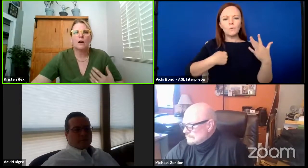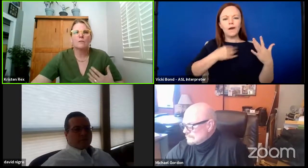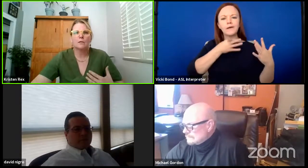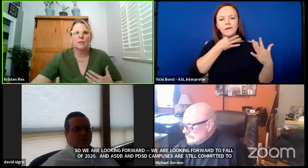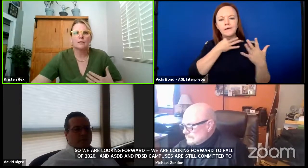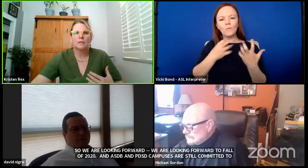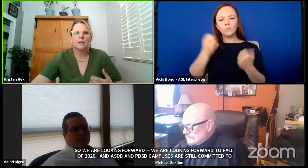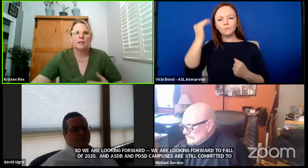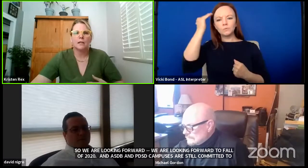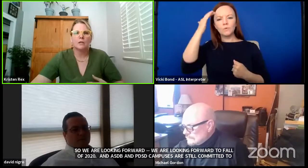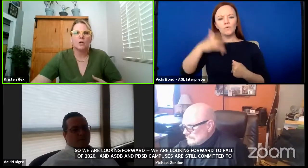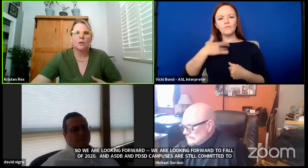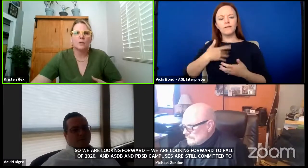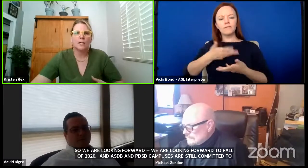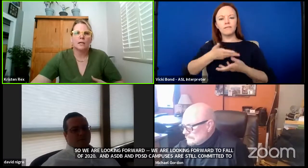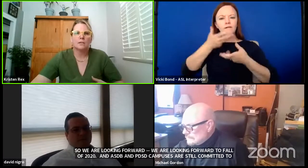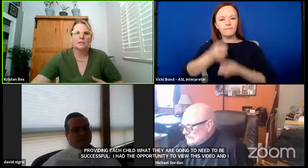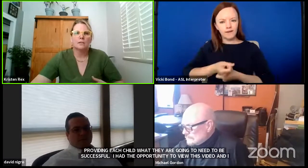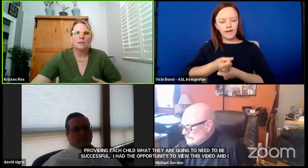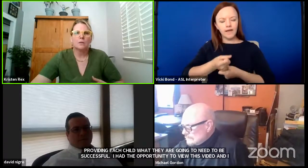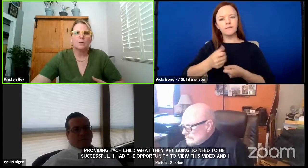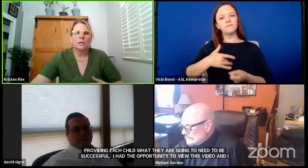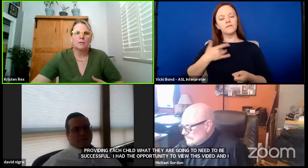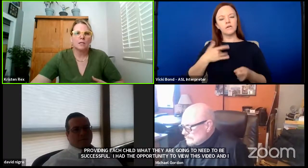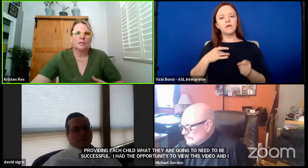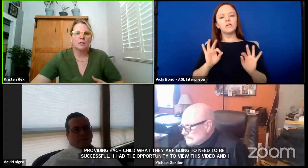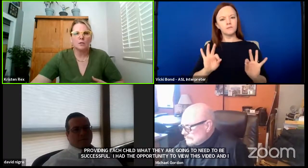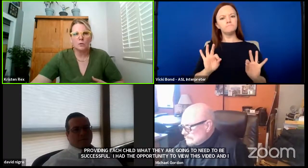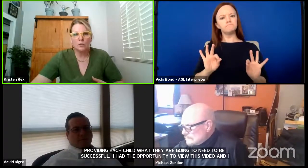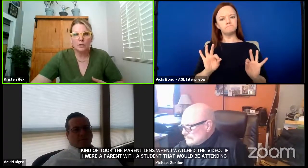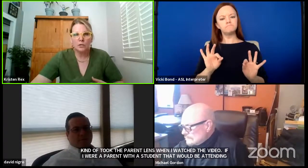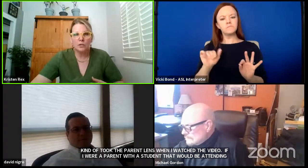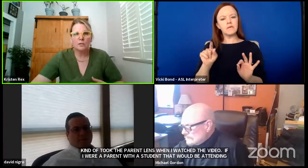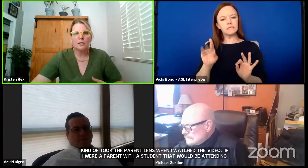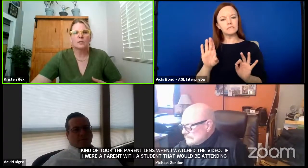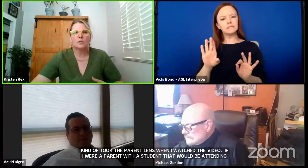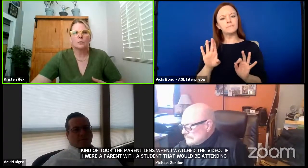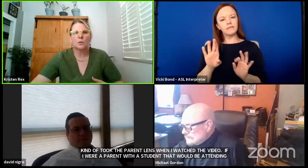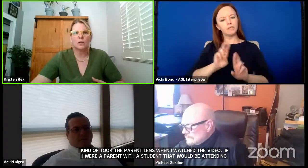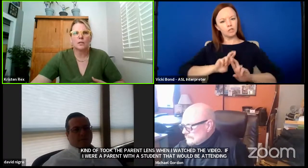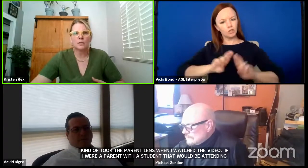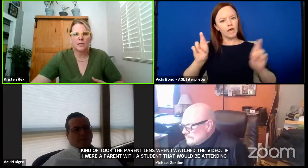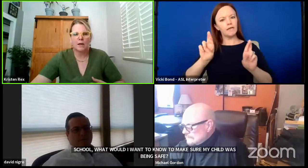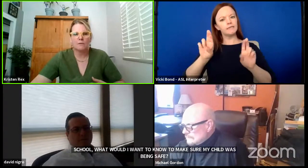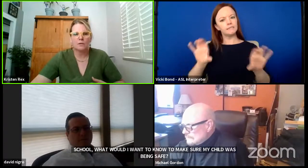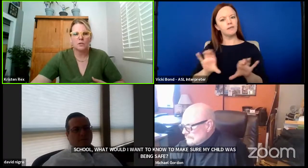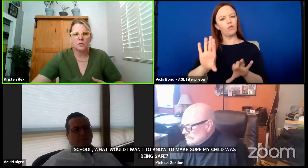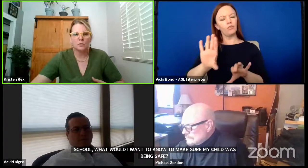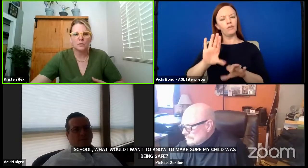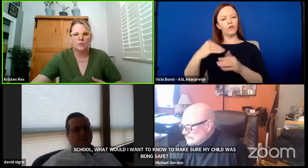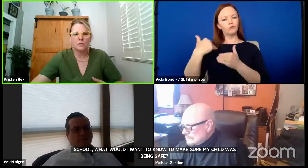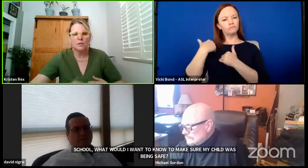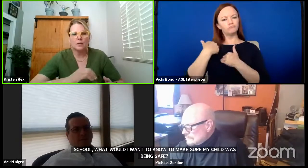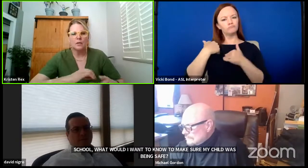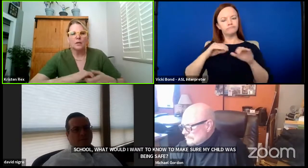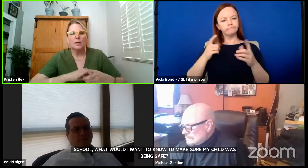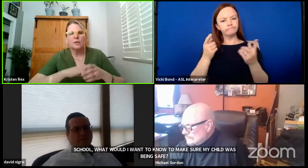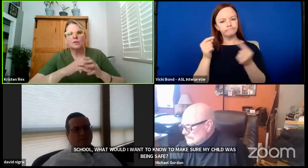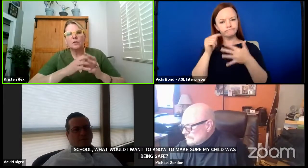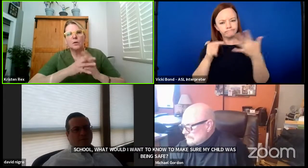feel confident and know that we have done our due diligence in supporting our staff and our